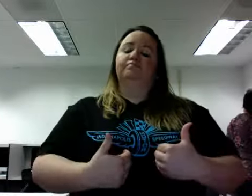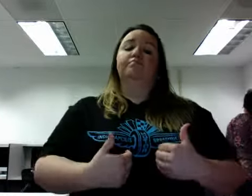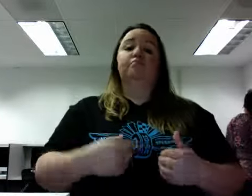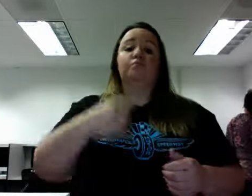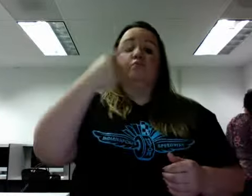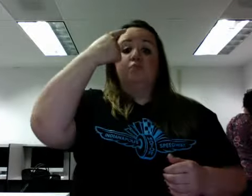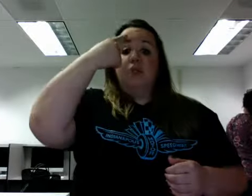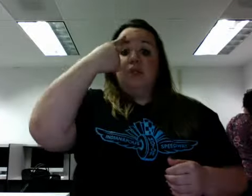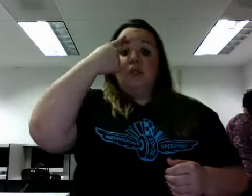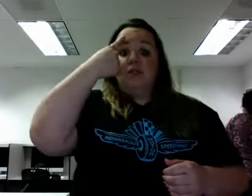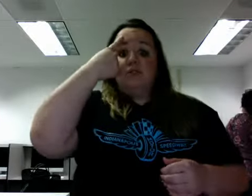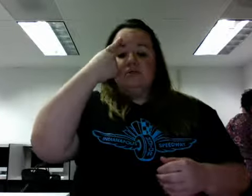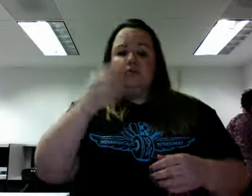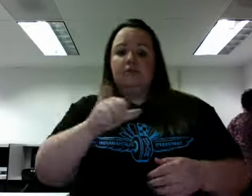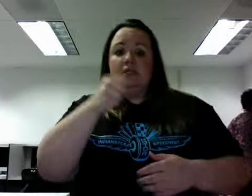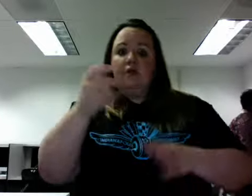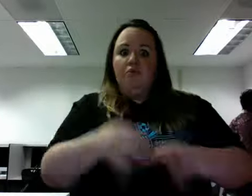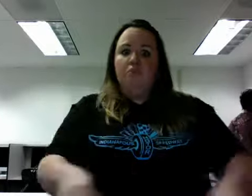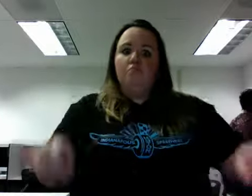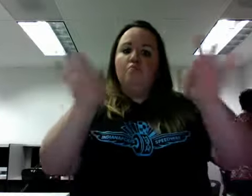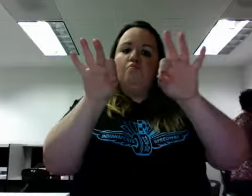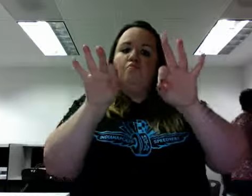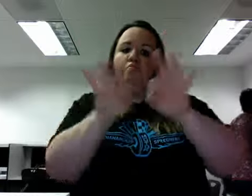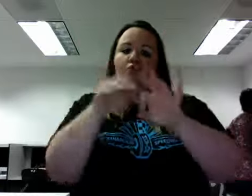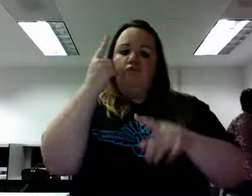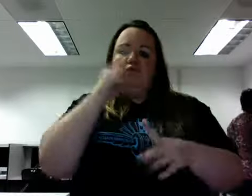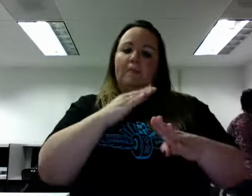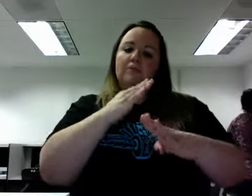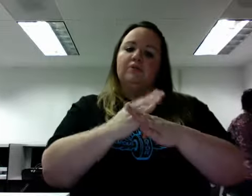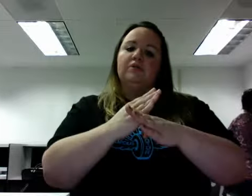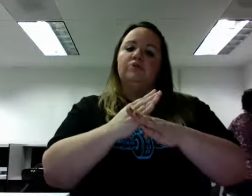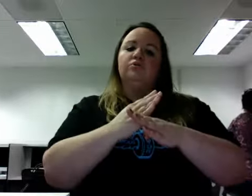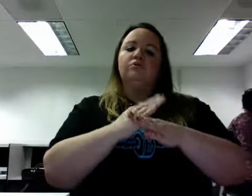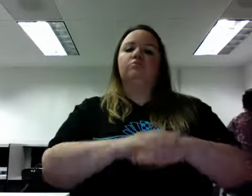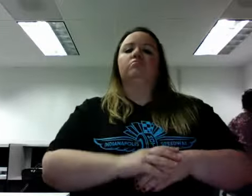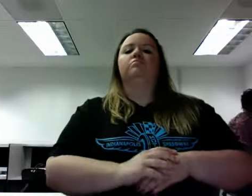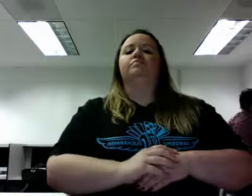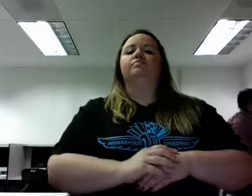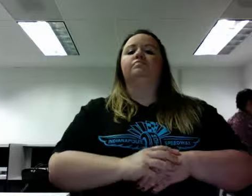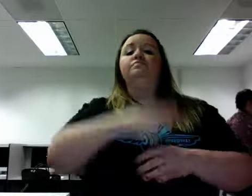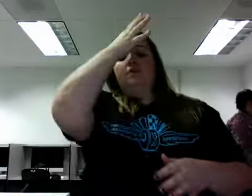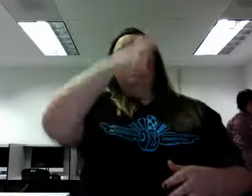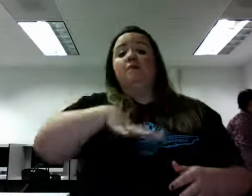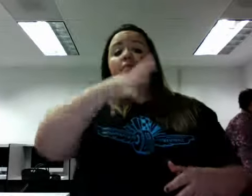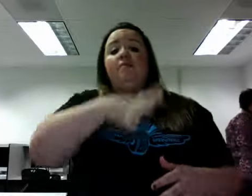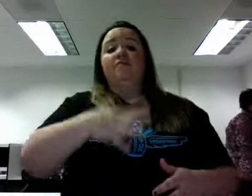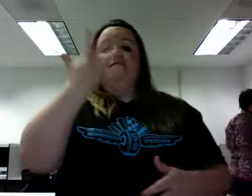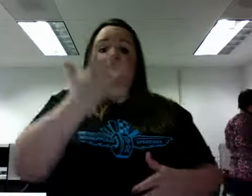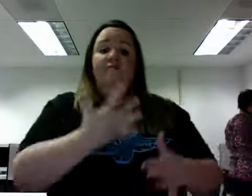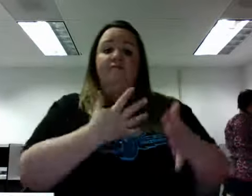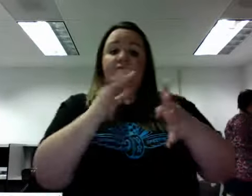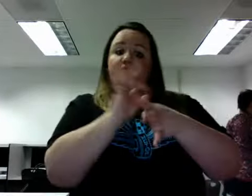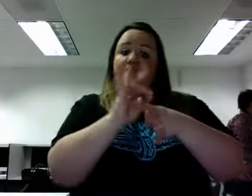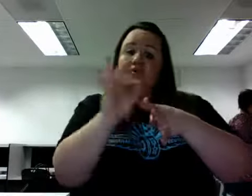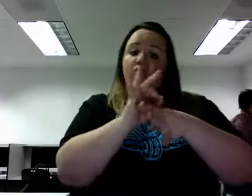really important one that's protected. Okay, let's stop there. Okay, guys and girls, these are the 5 functions of the skeletal system. Now, what we need to do is we need to talk about the